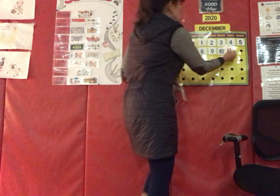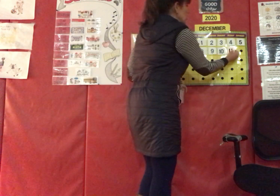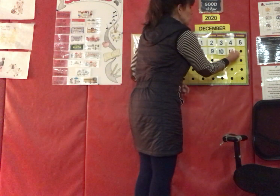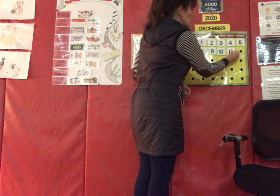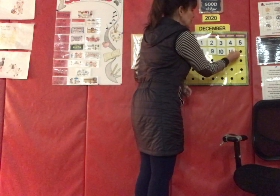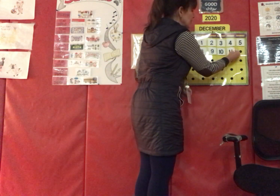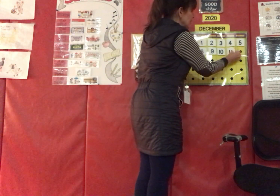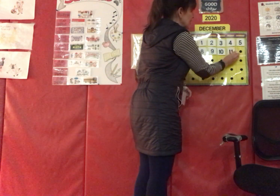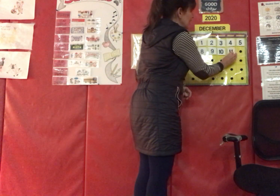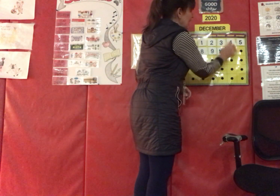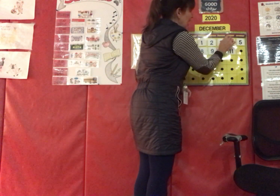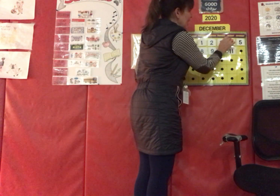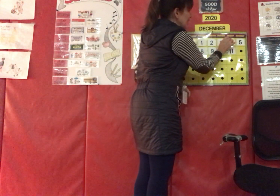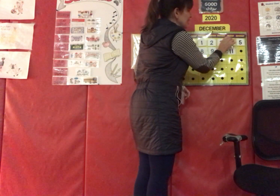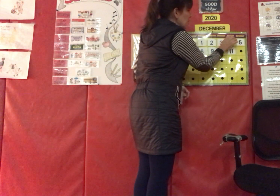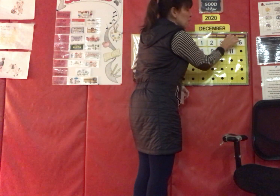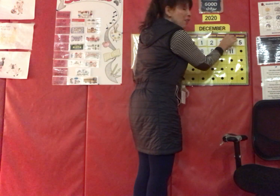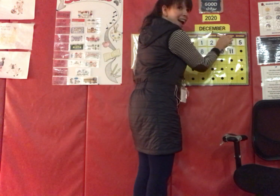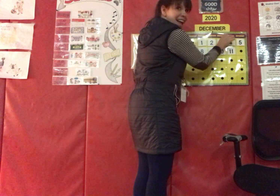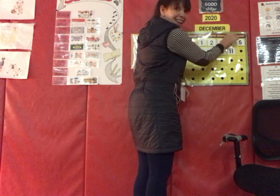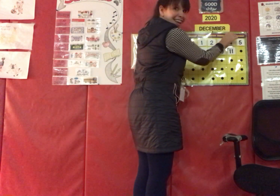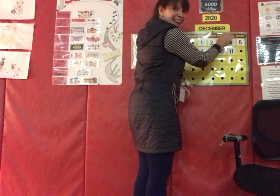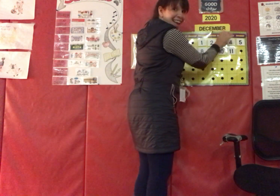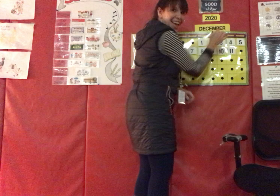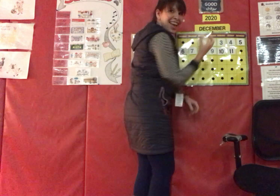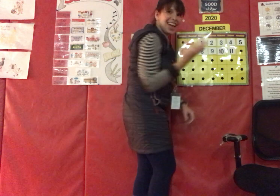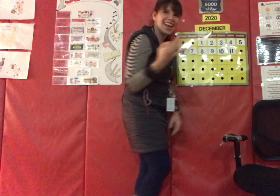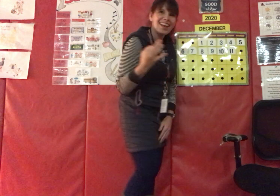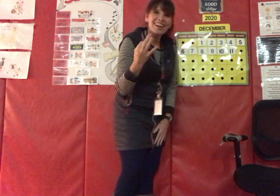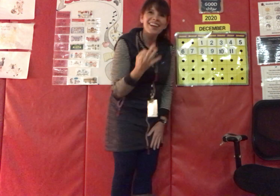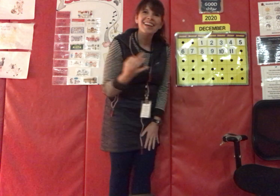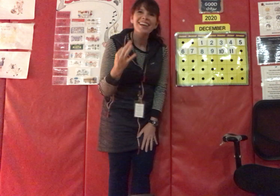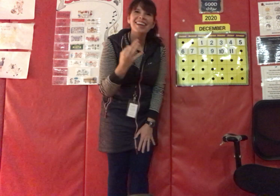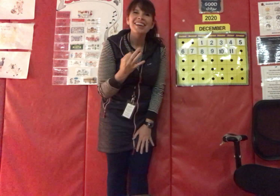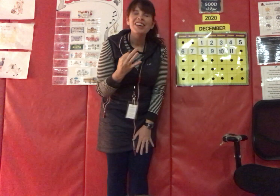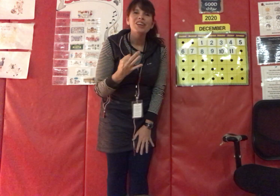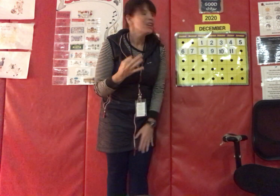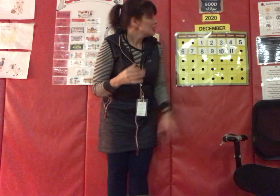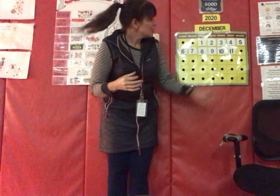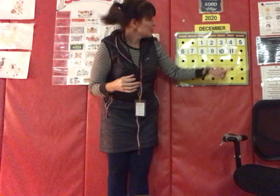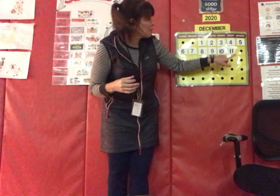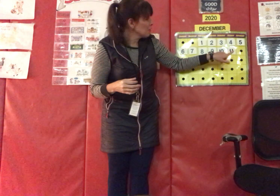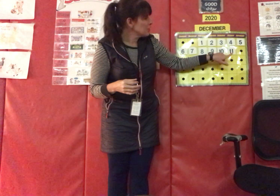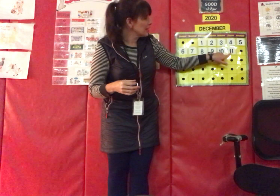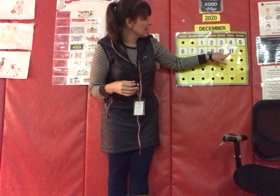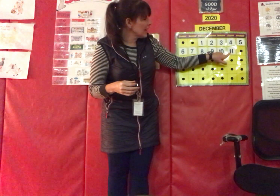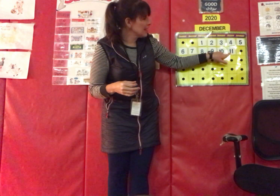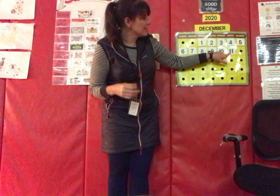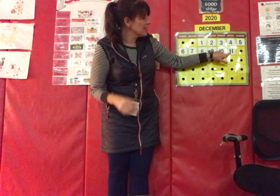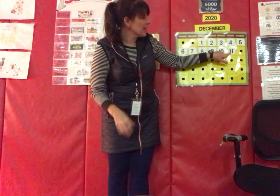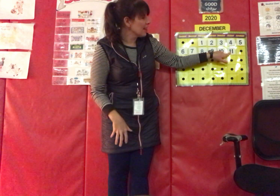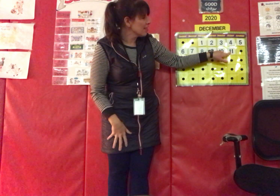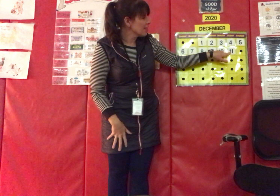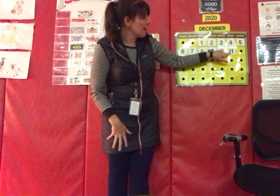11th, 2020, and it's a Friday. So if today is the